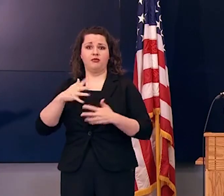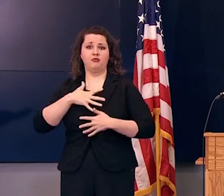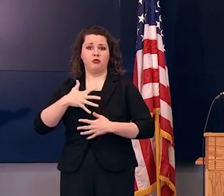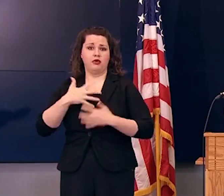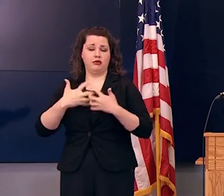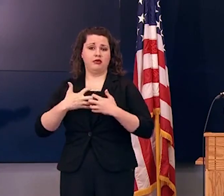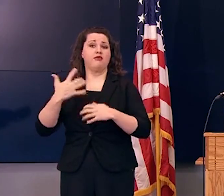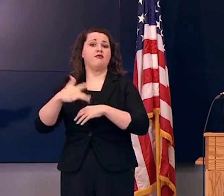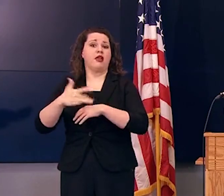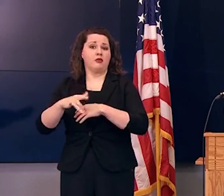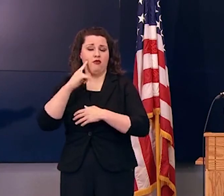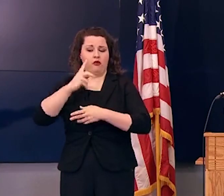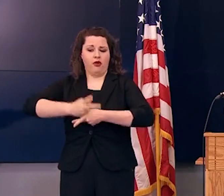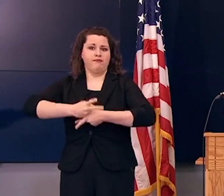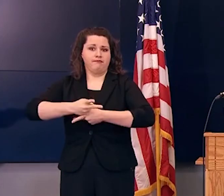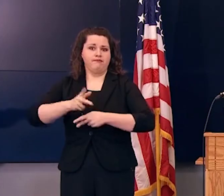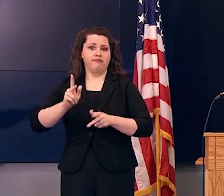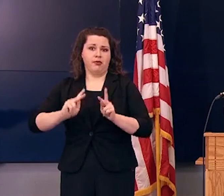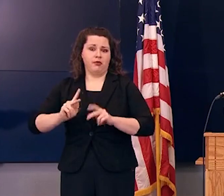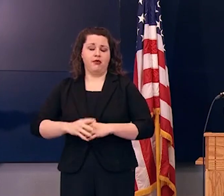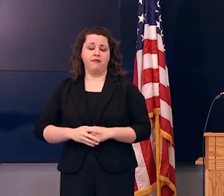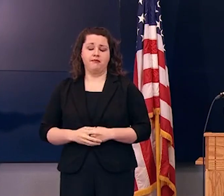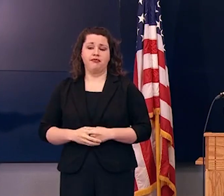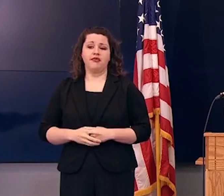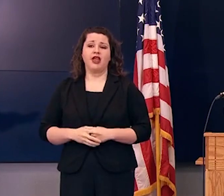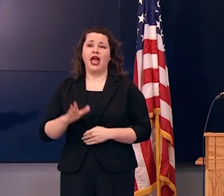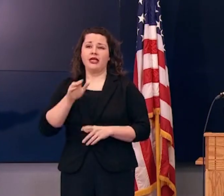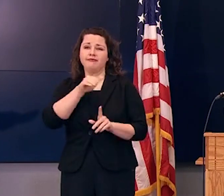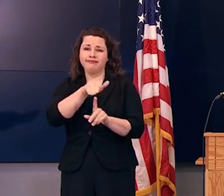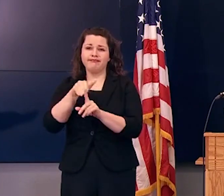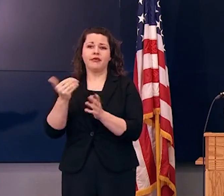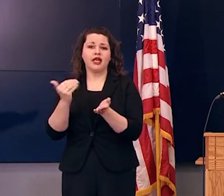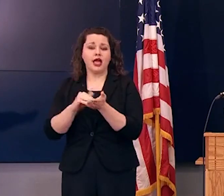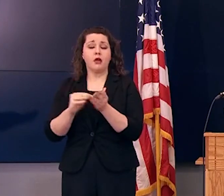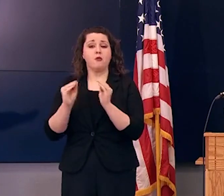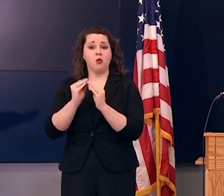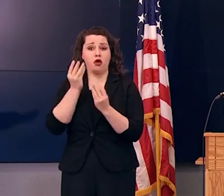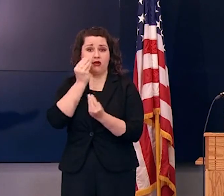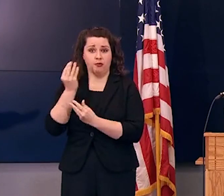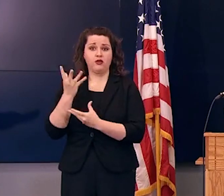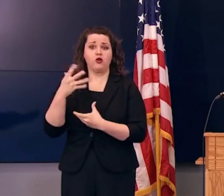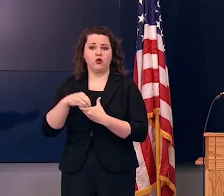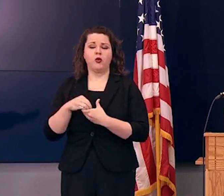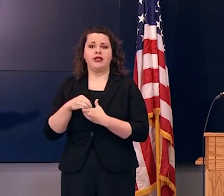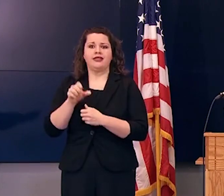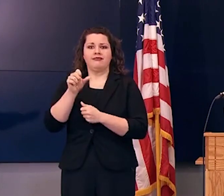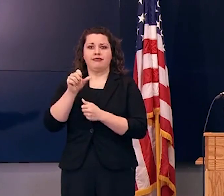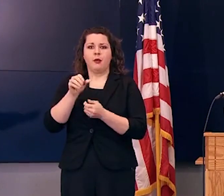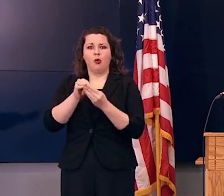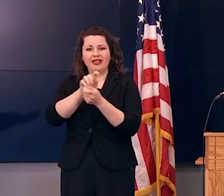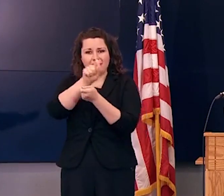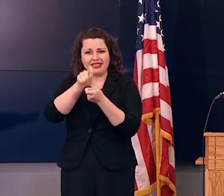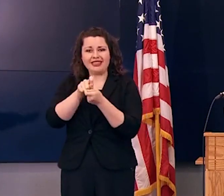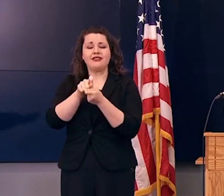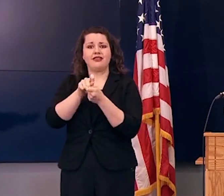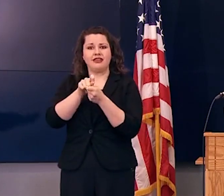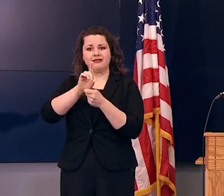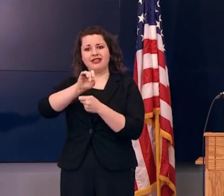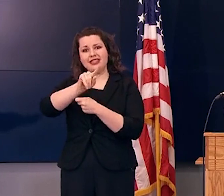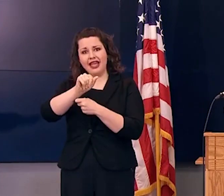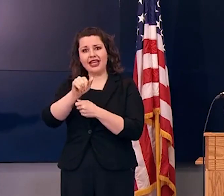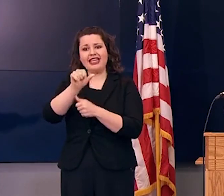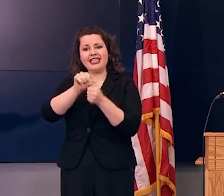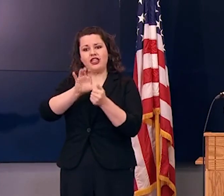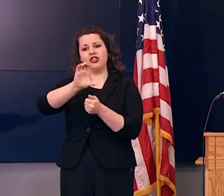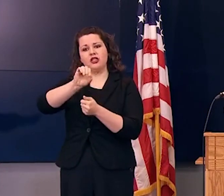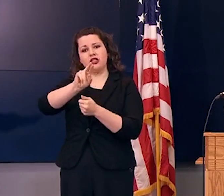are available for patient care. And just as a reminder, again, for more information, including a breakdown of data by county or by